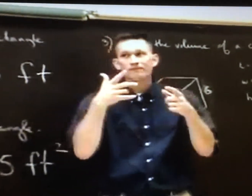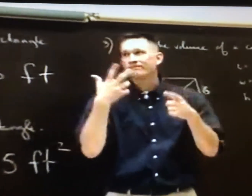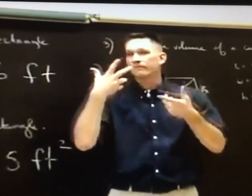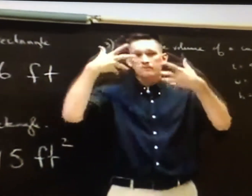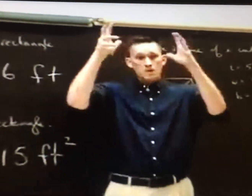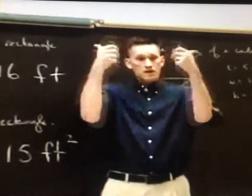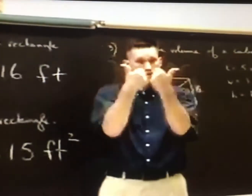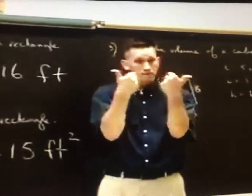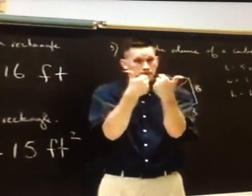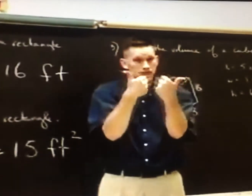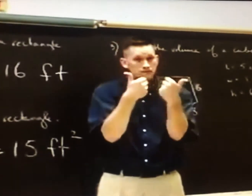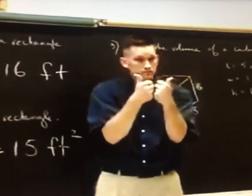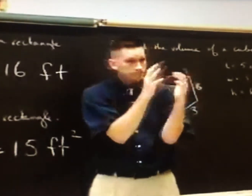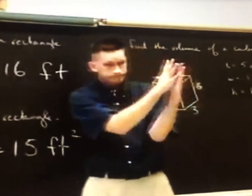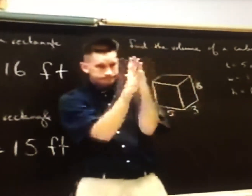Now the word for it is subtraction.